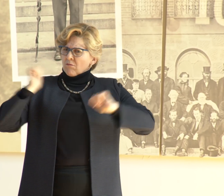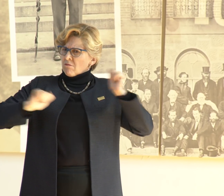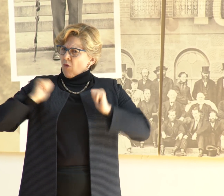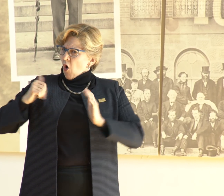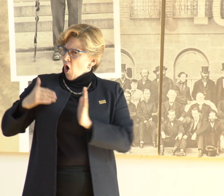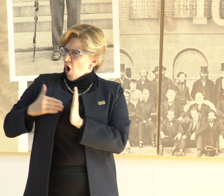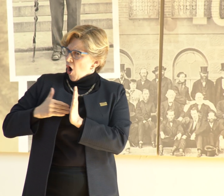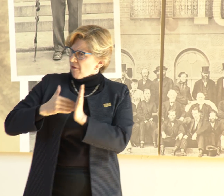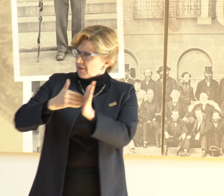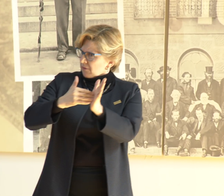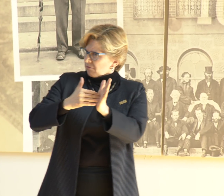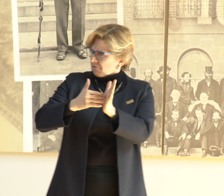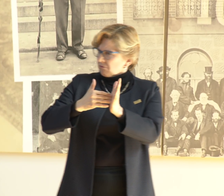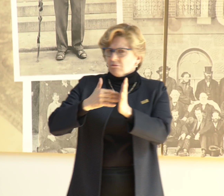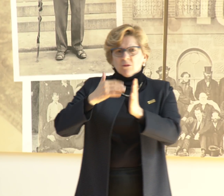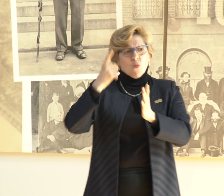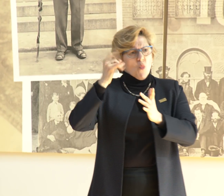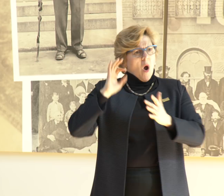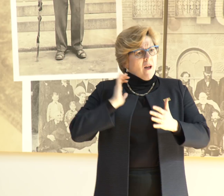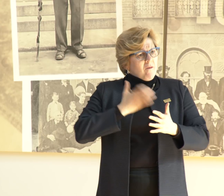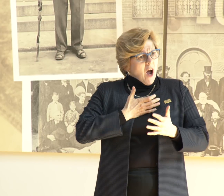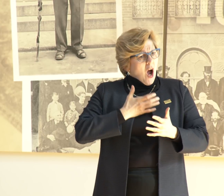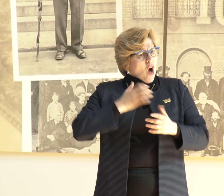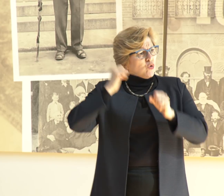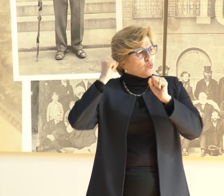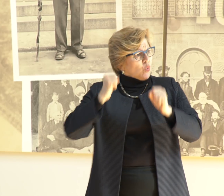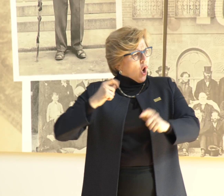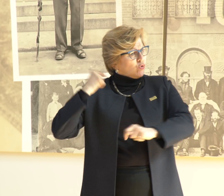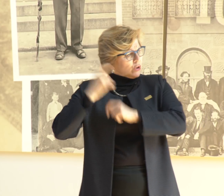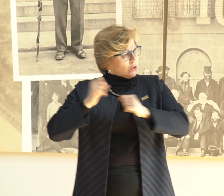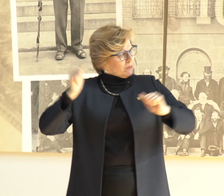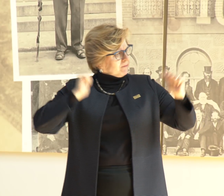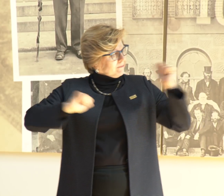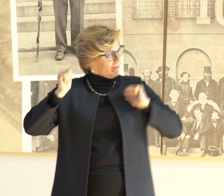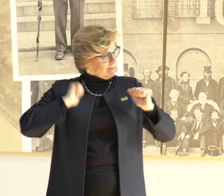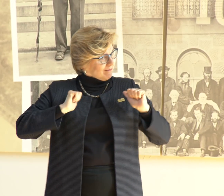His father often, ASL comes from French roots.